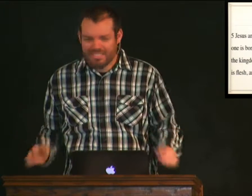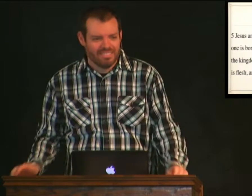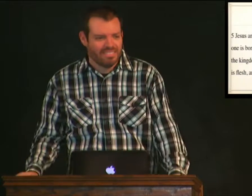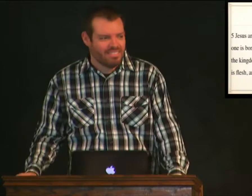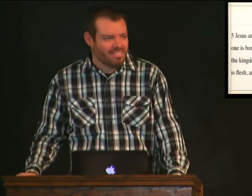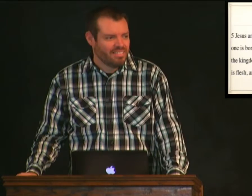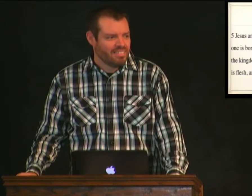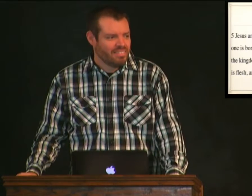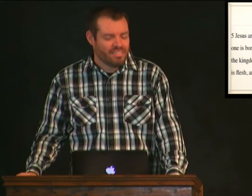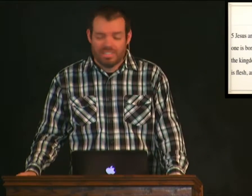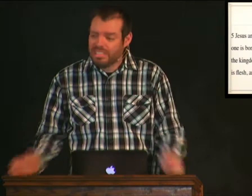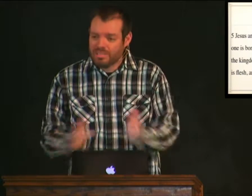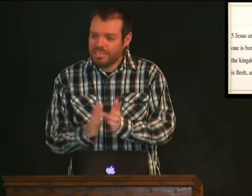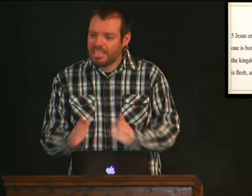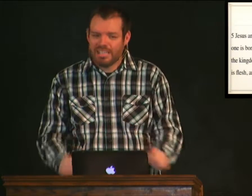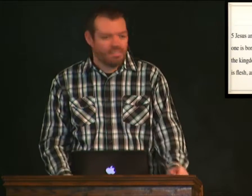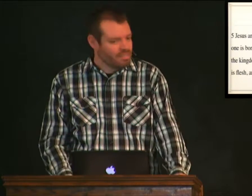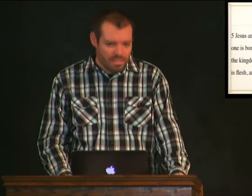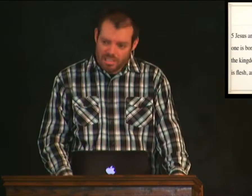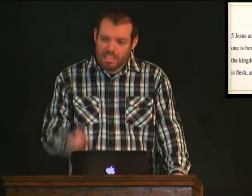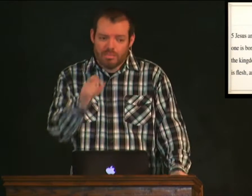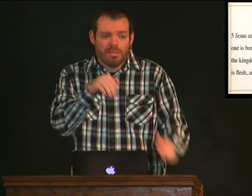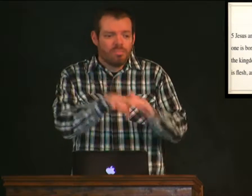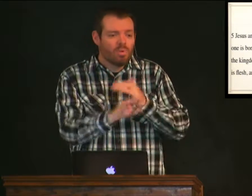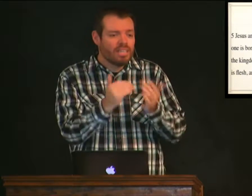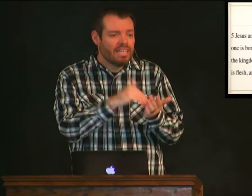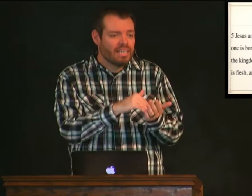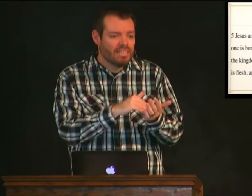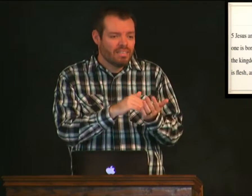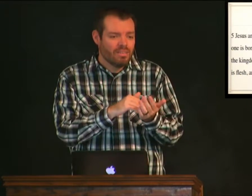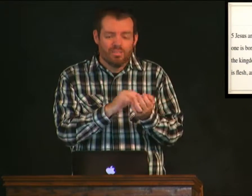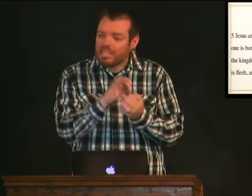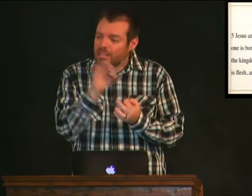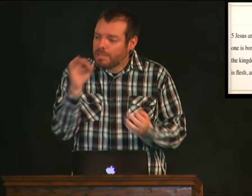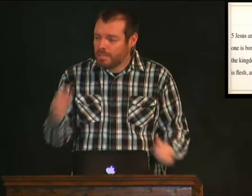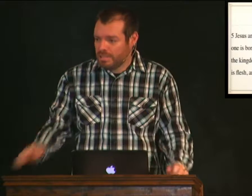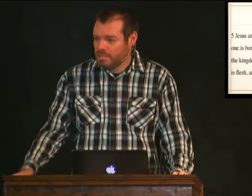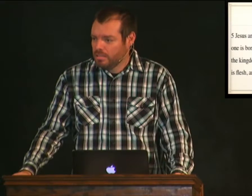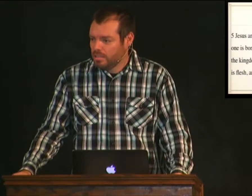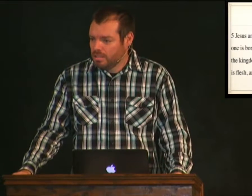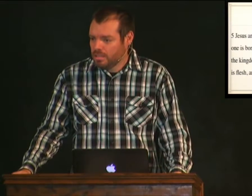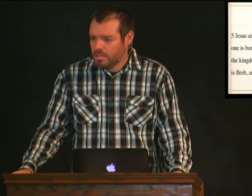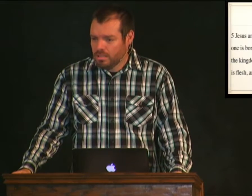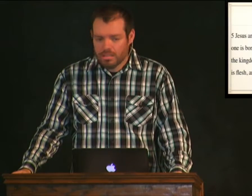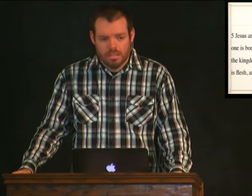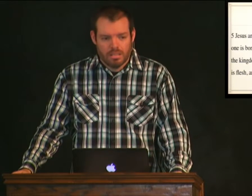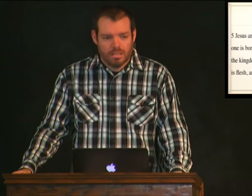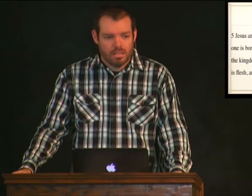saying. Jesus was saying, you must be born again with the Spirit.